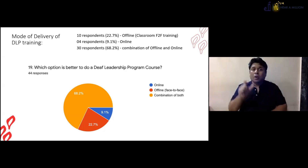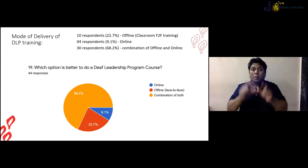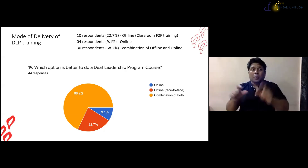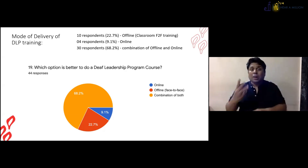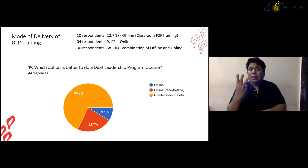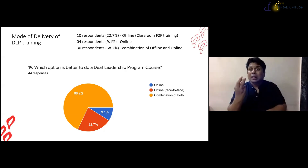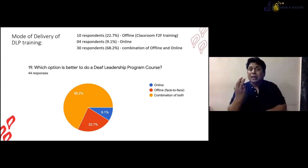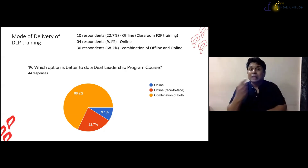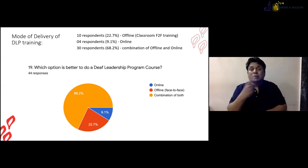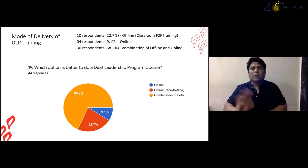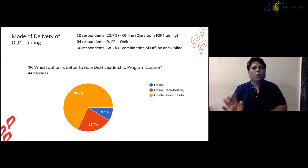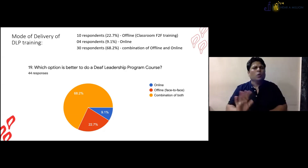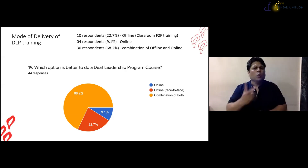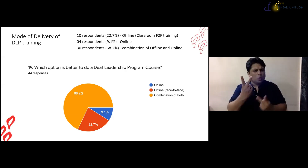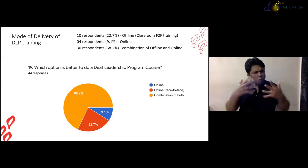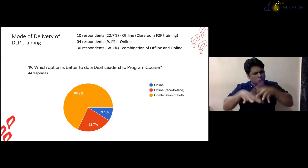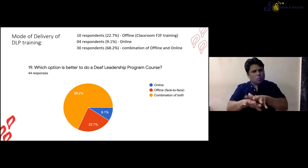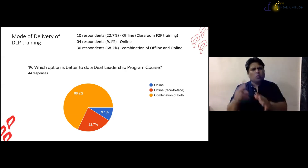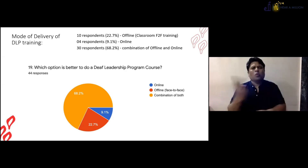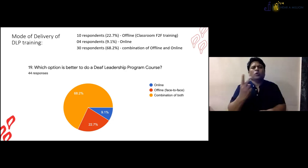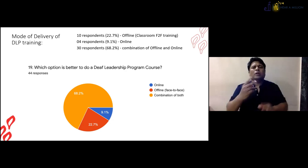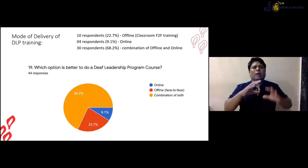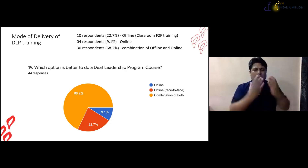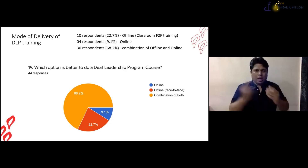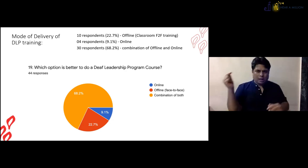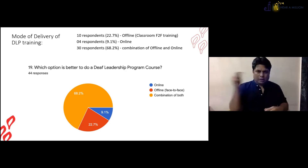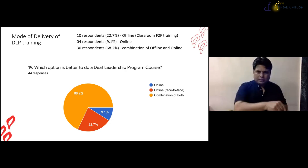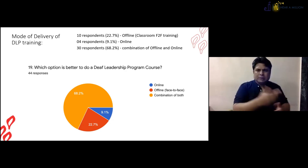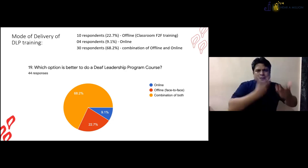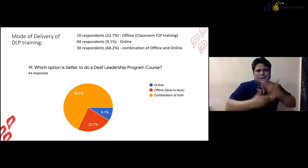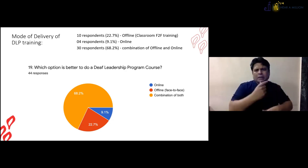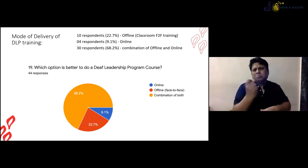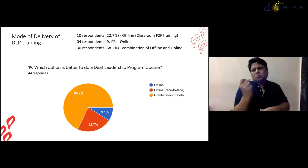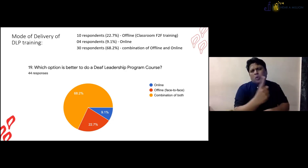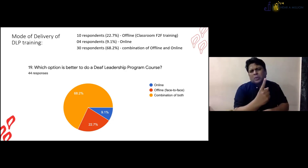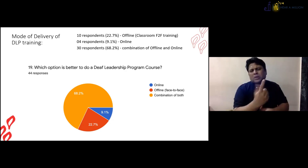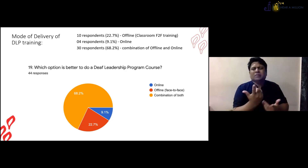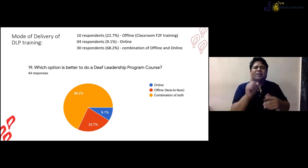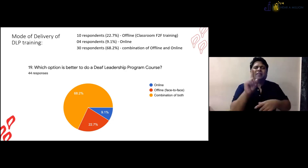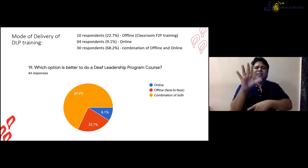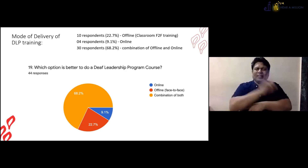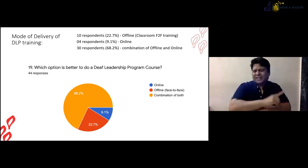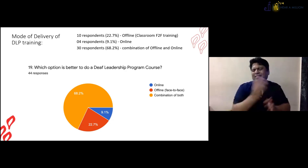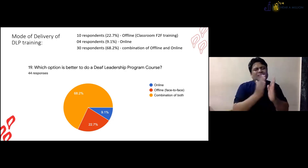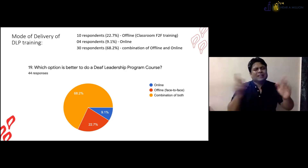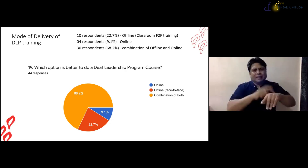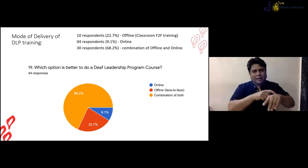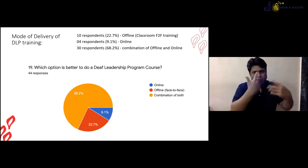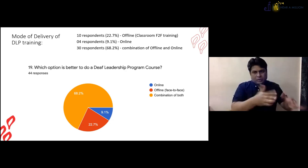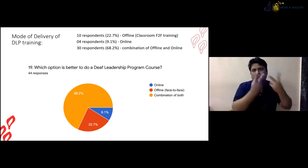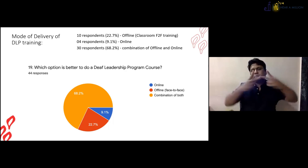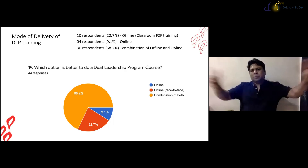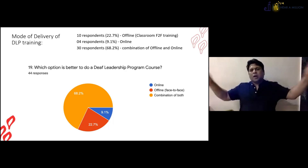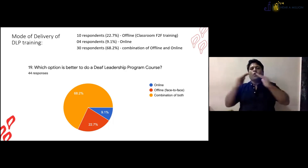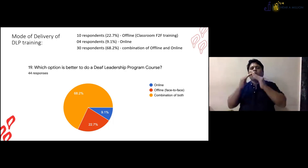do at your own houses. 30 people said that it could be a mix of both classes, as well as a month you come for the